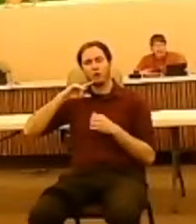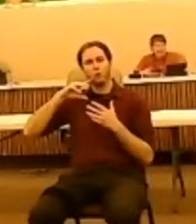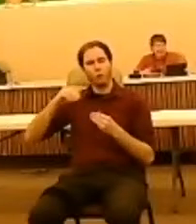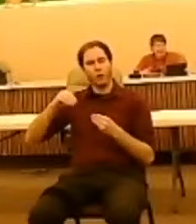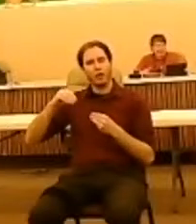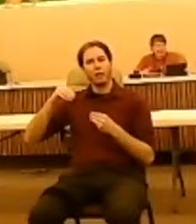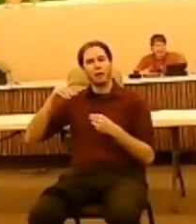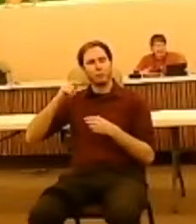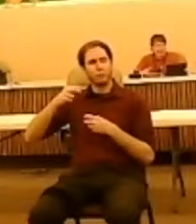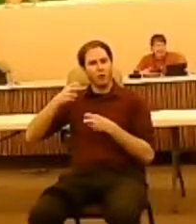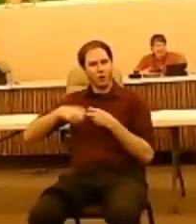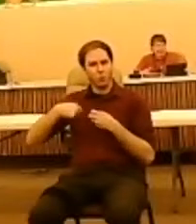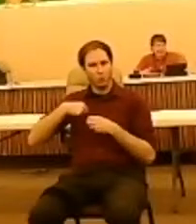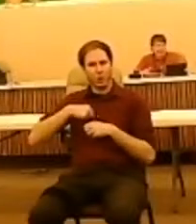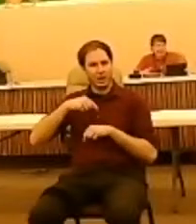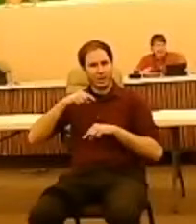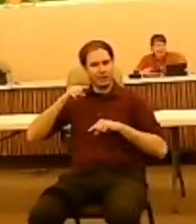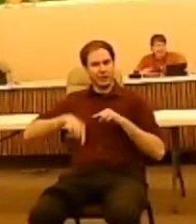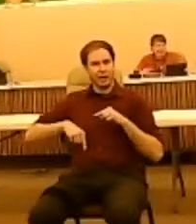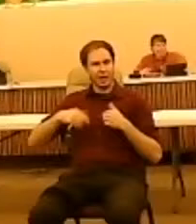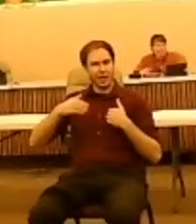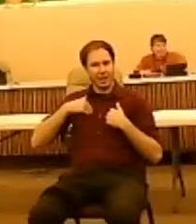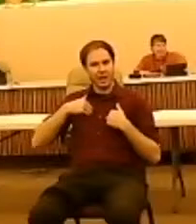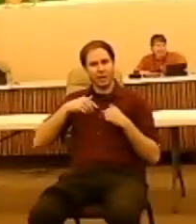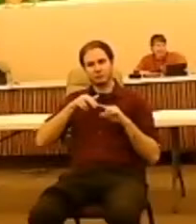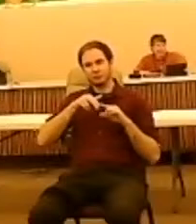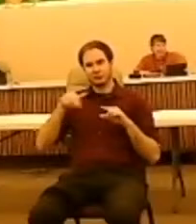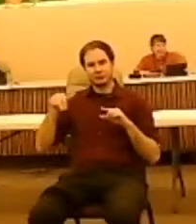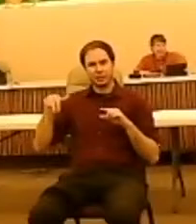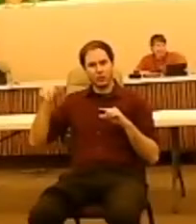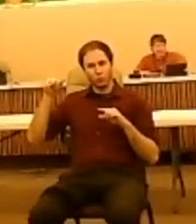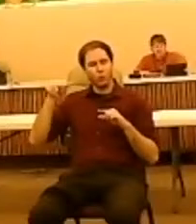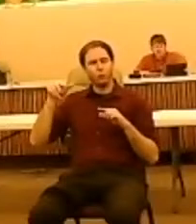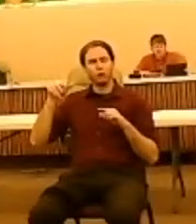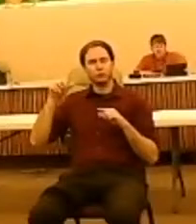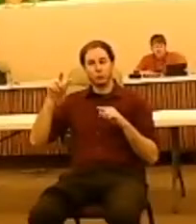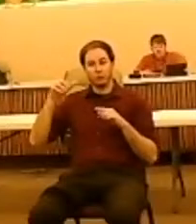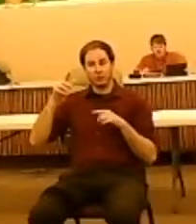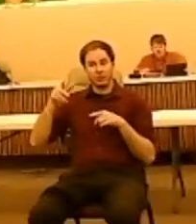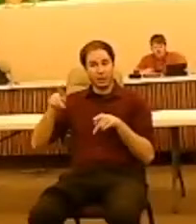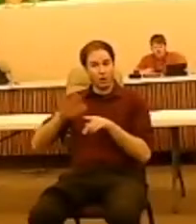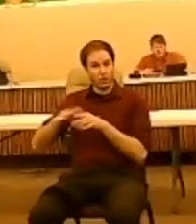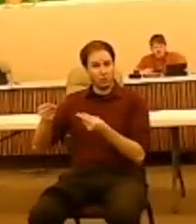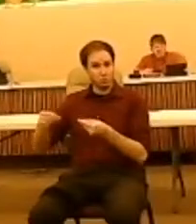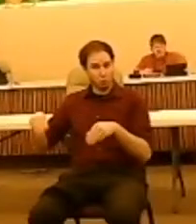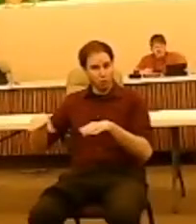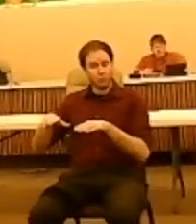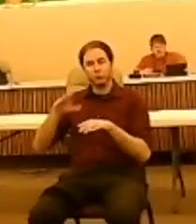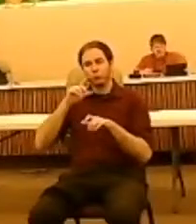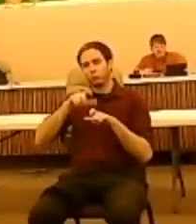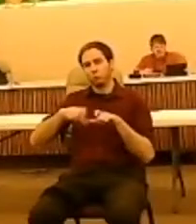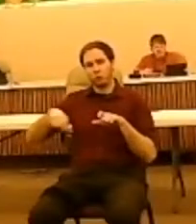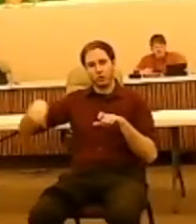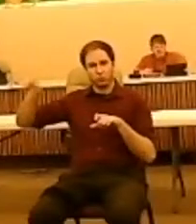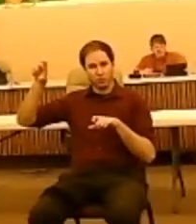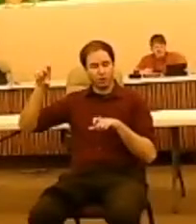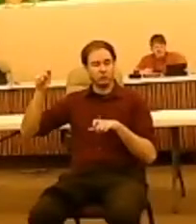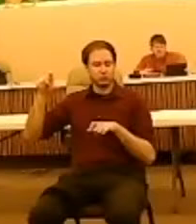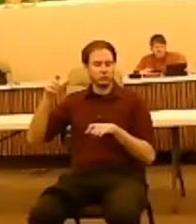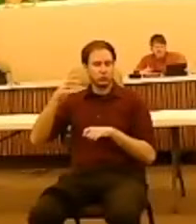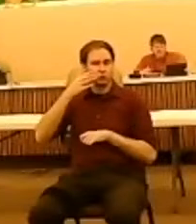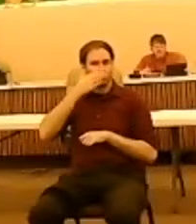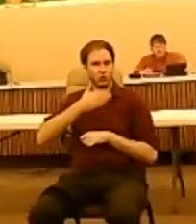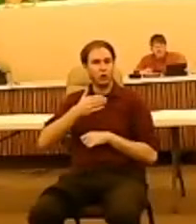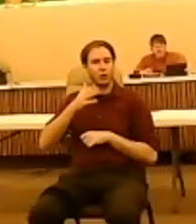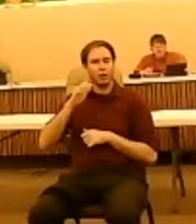terrain make it such that we wouldn't have been able to have the sidewalk along the edge of the road. So they're going to bring it around, and then